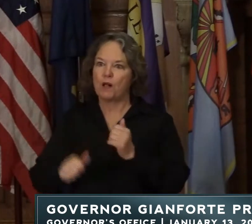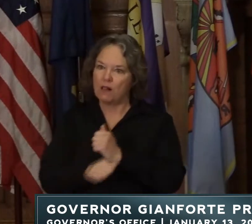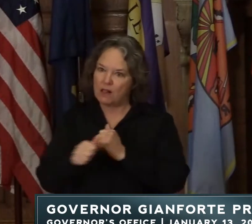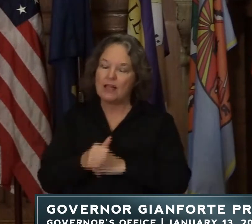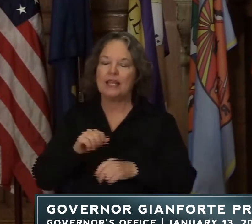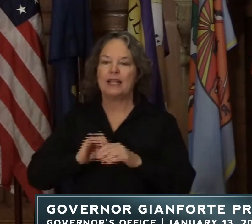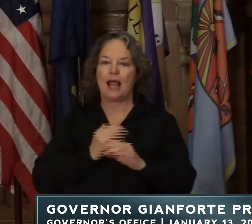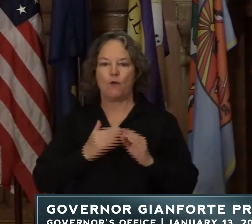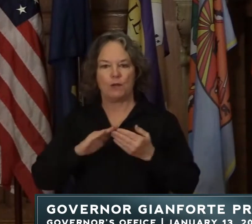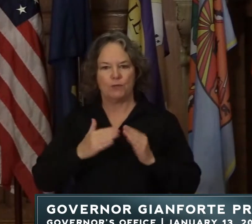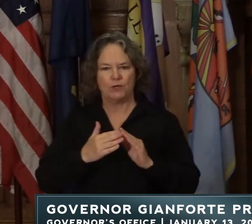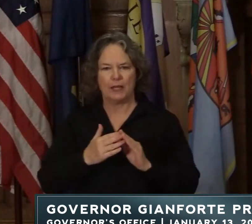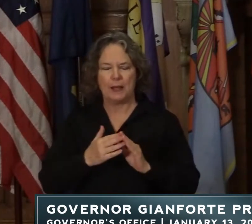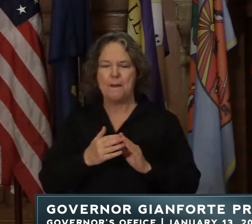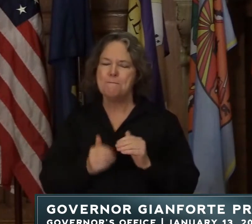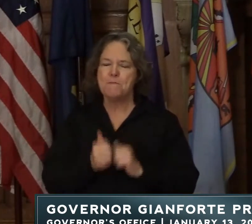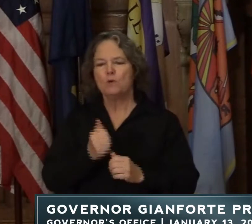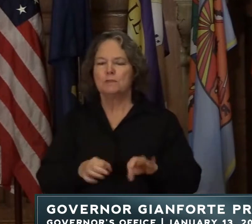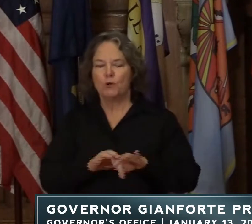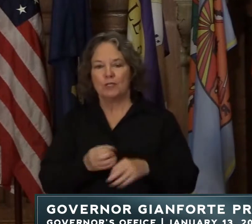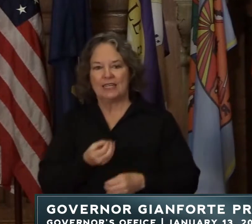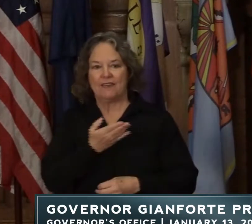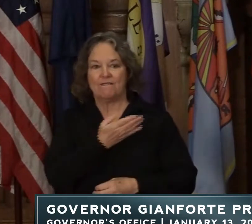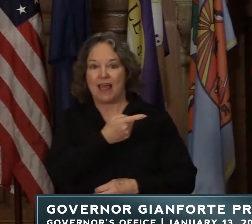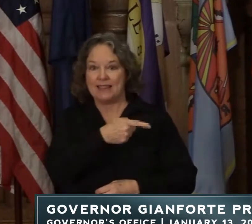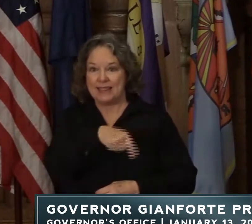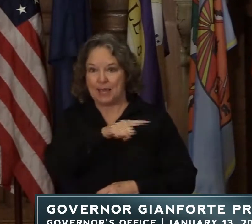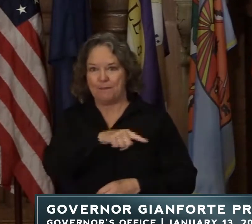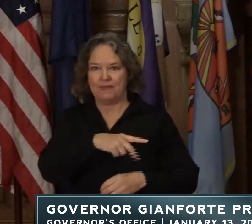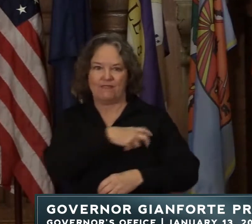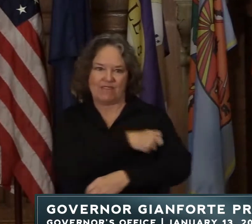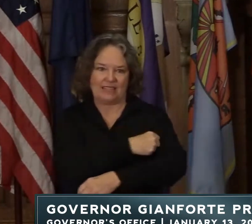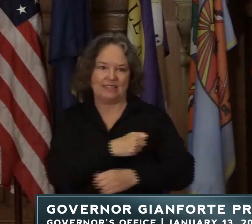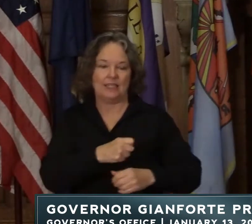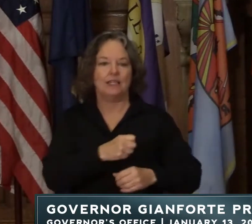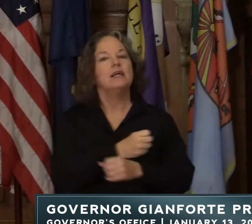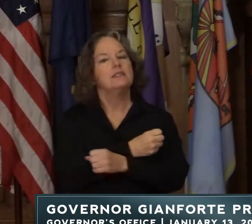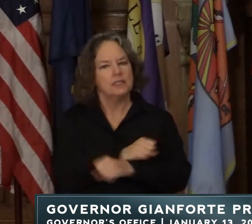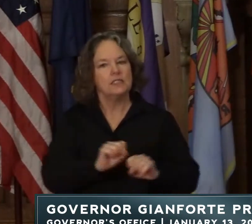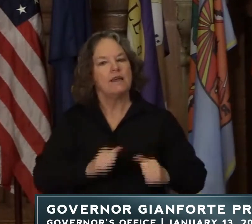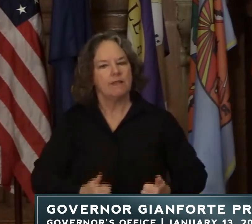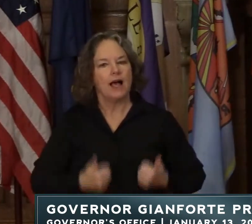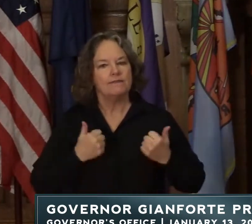get vaccine to them. This is going to save lives. General Quinn, did you comment?